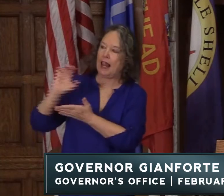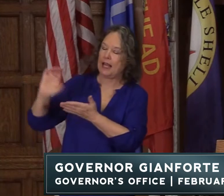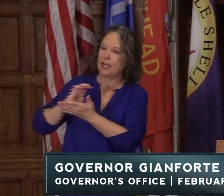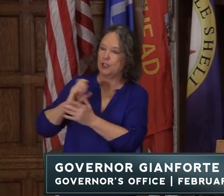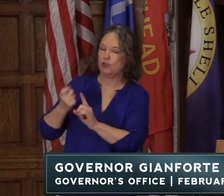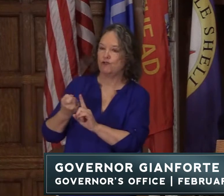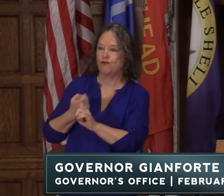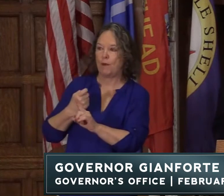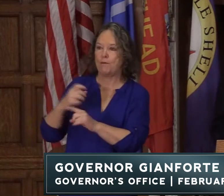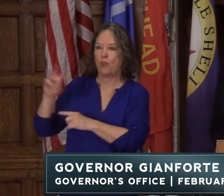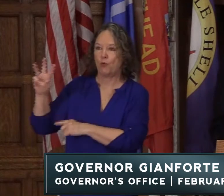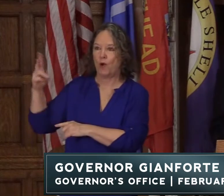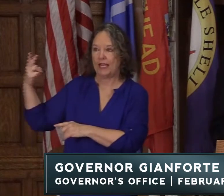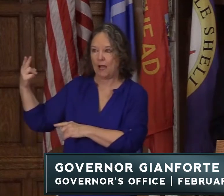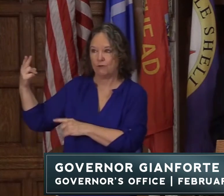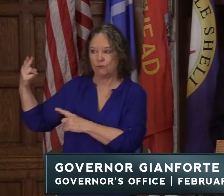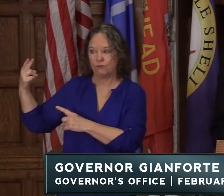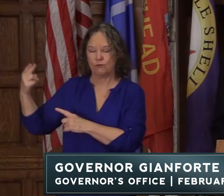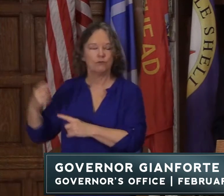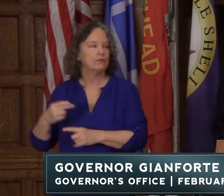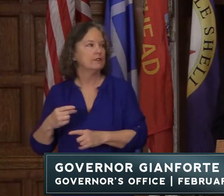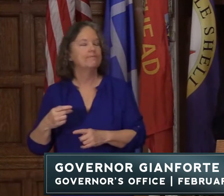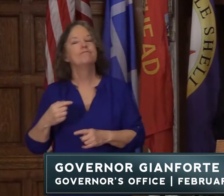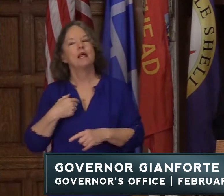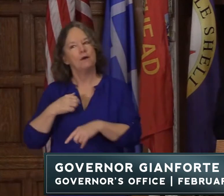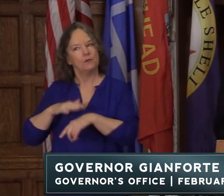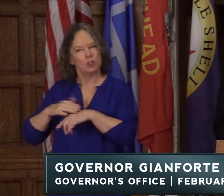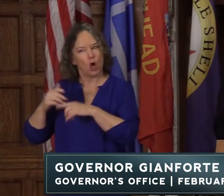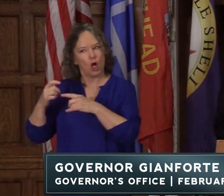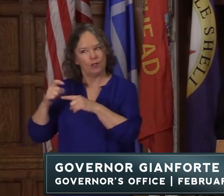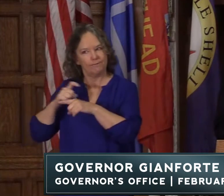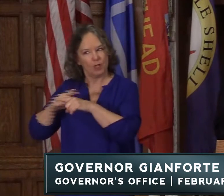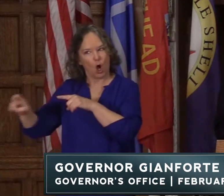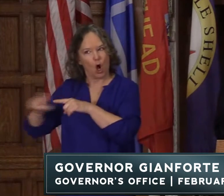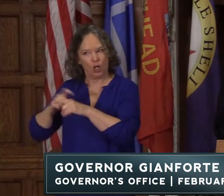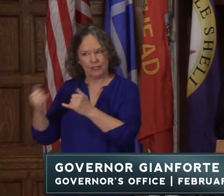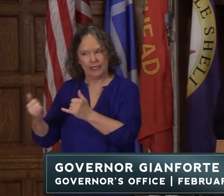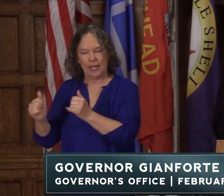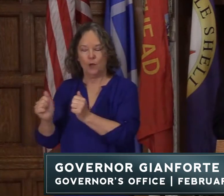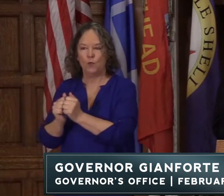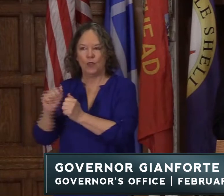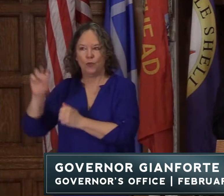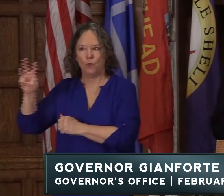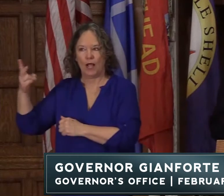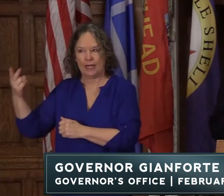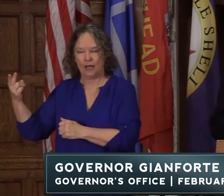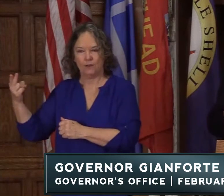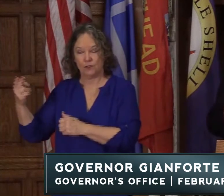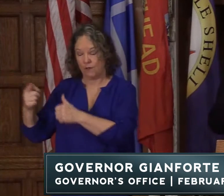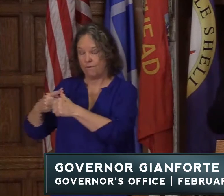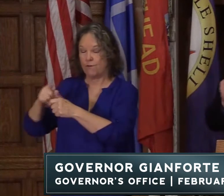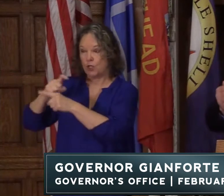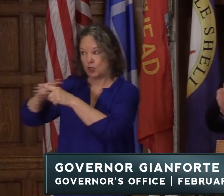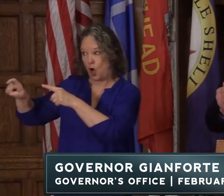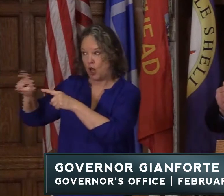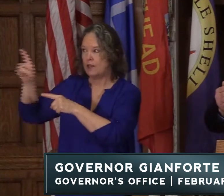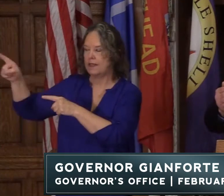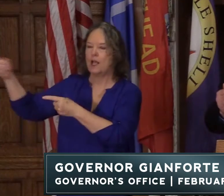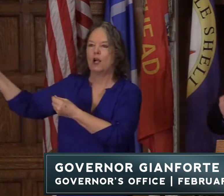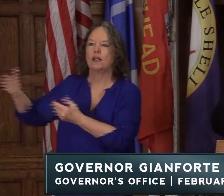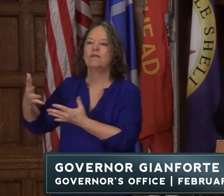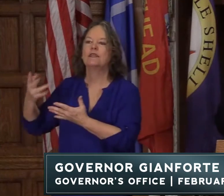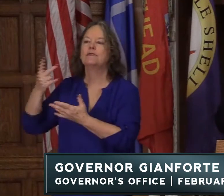administration? So I was on a call today. I've had a couple of calls with the White House today. In the first call, they are providing